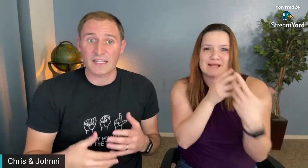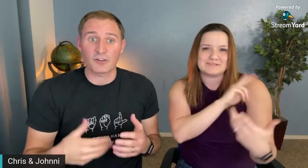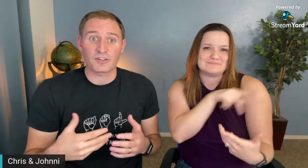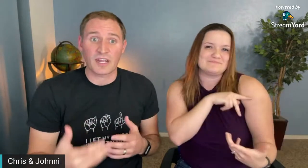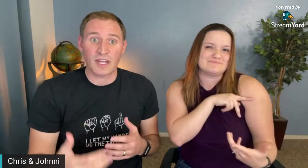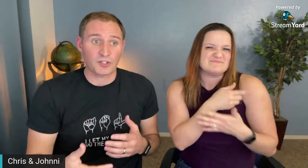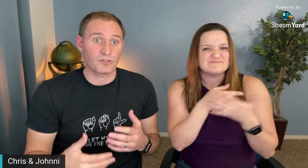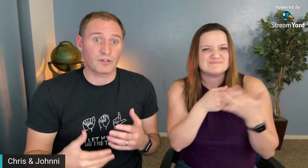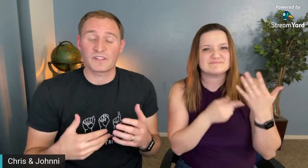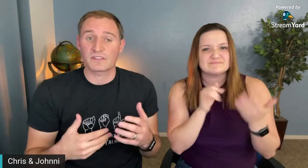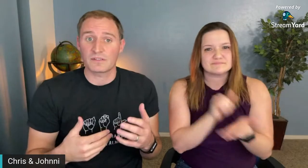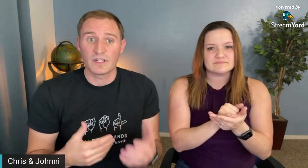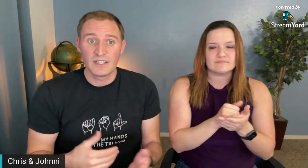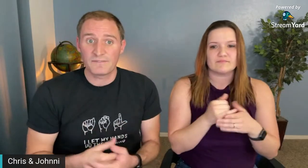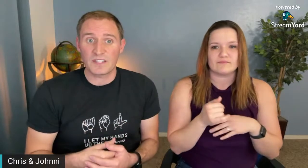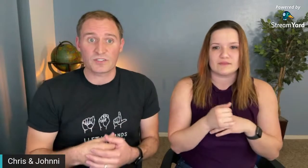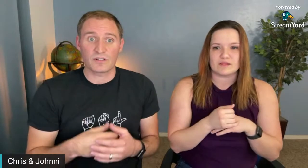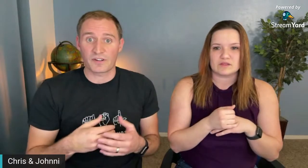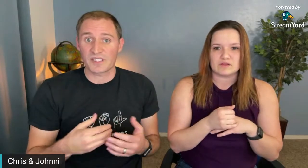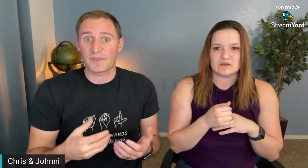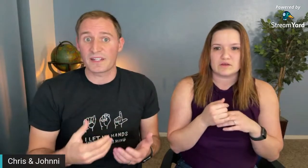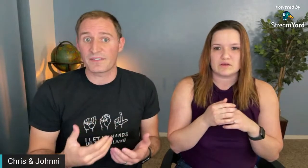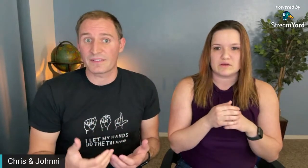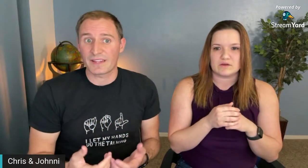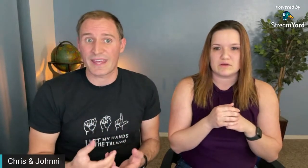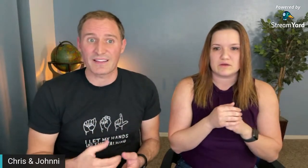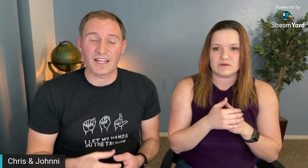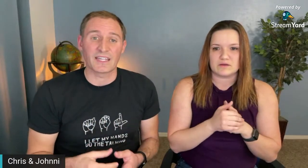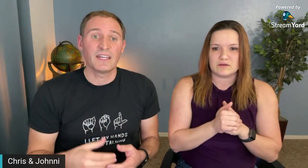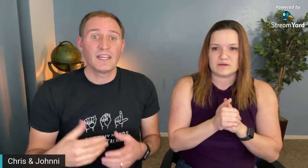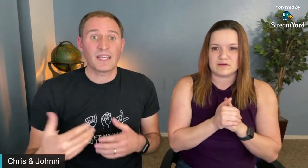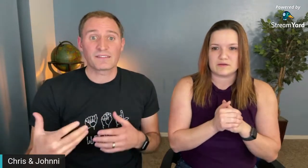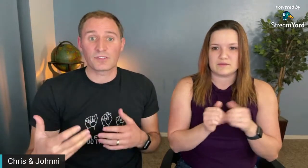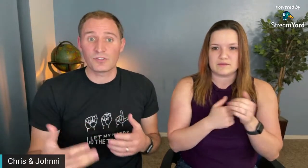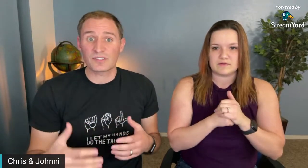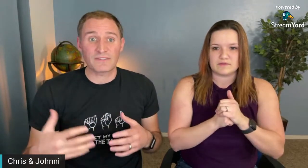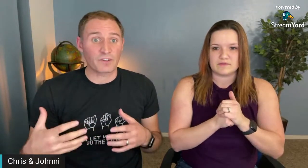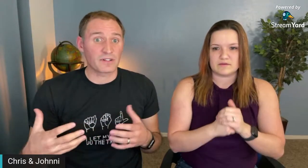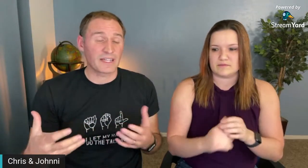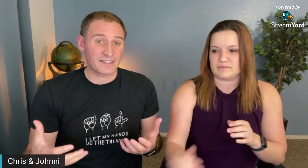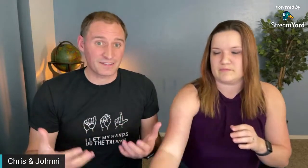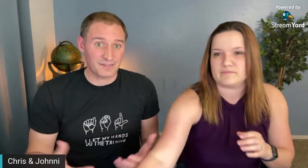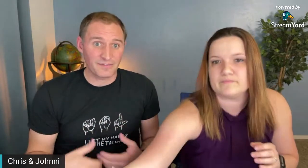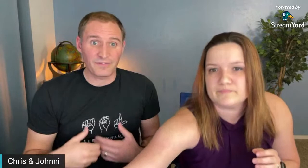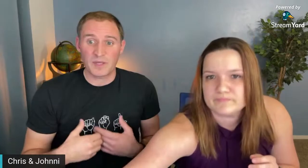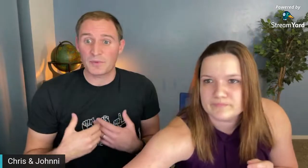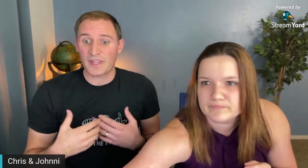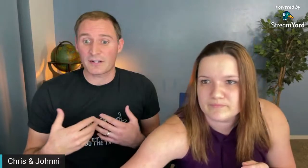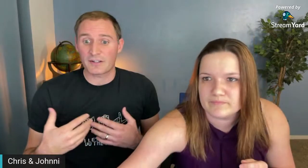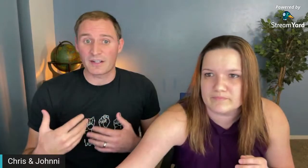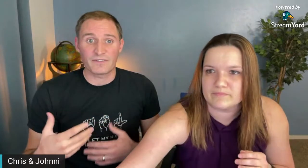or their character or physical feature or something of that line. And so usually for like people that are of